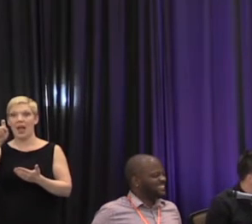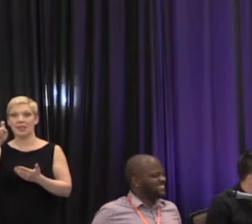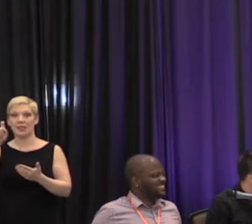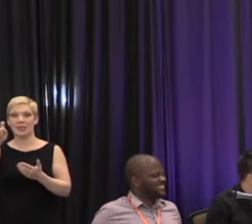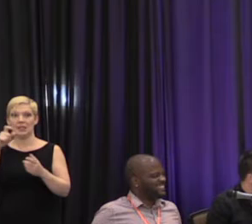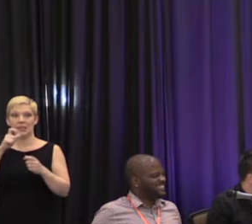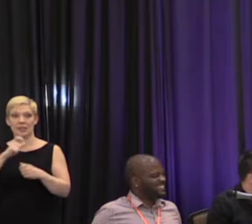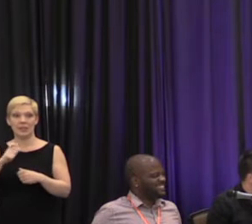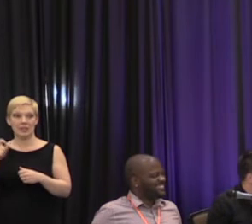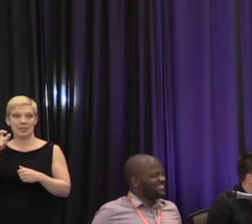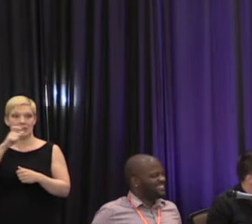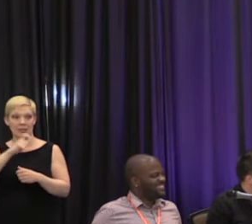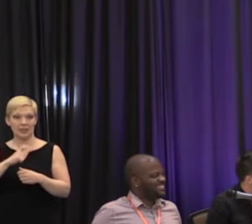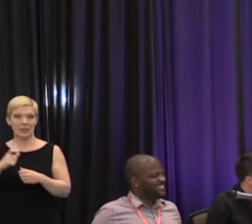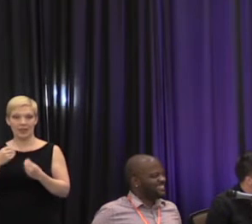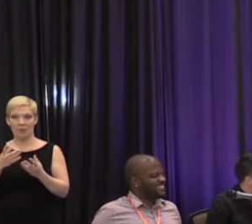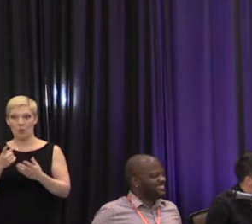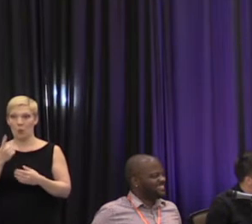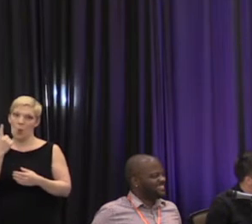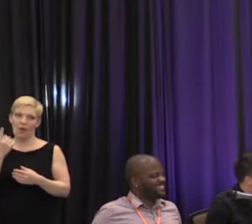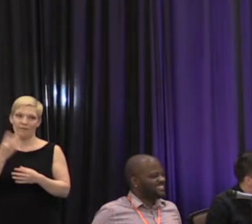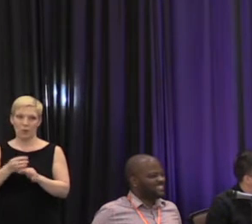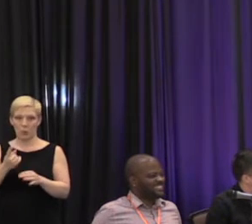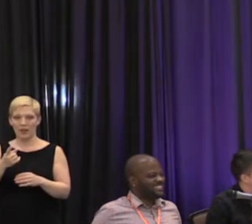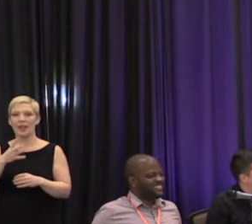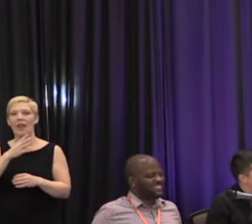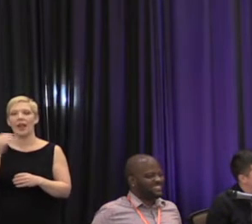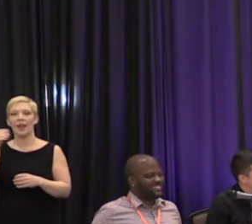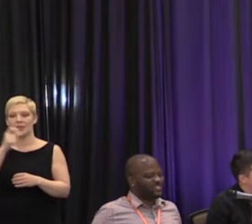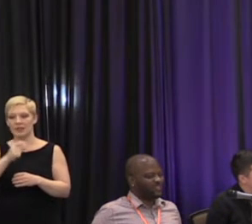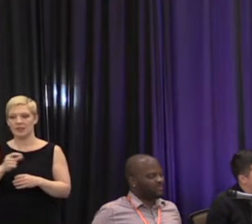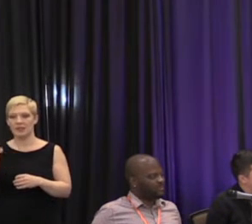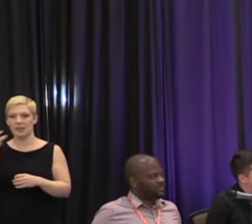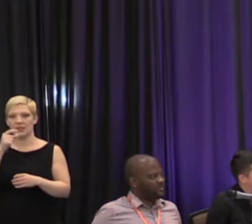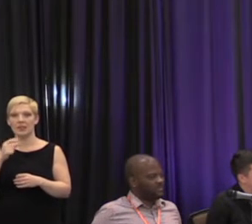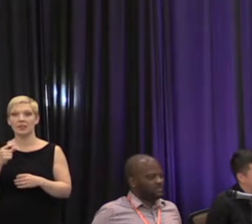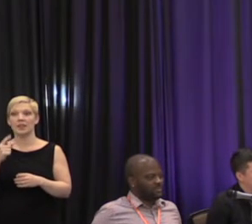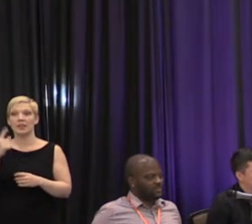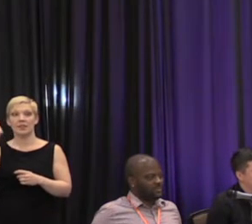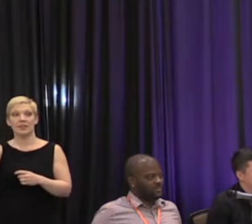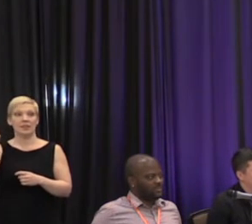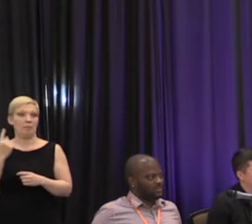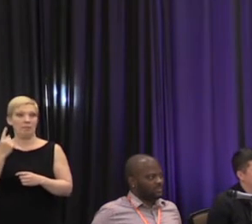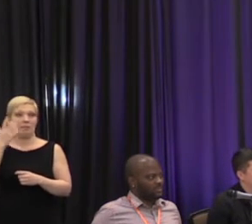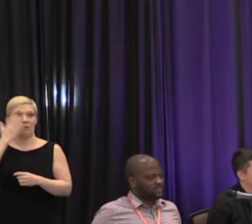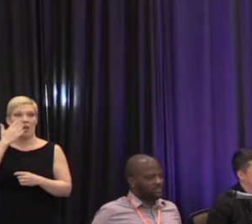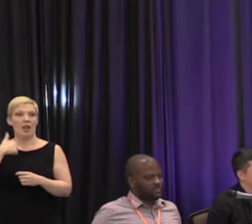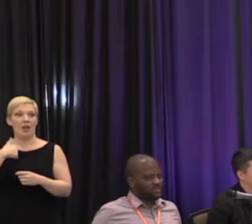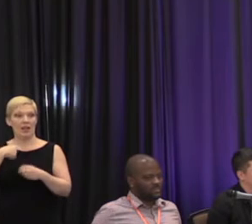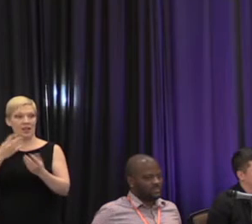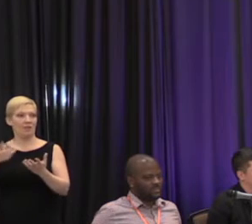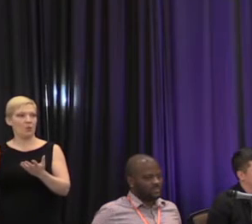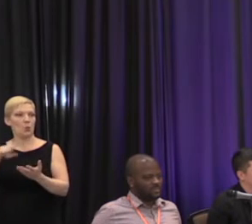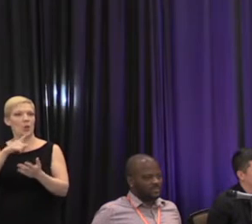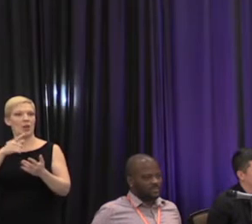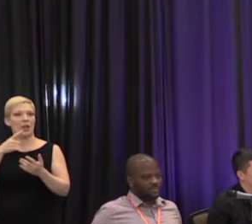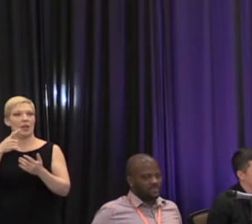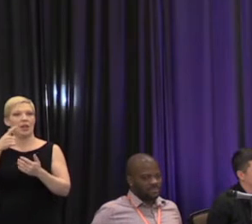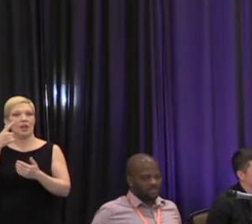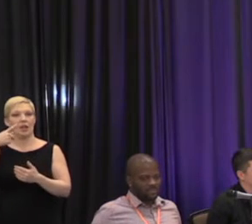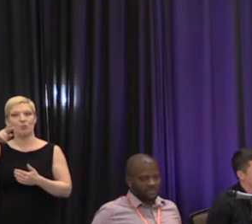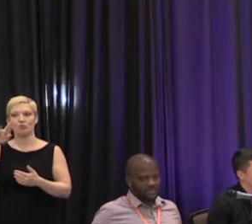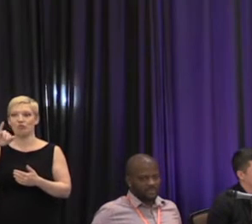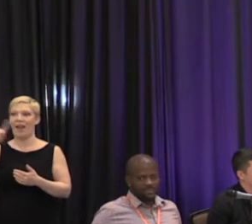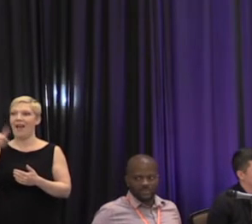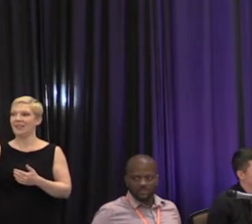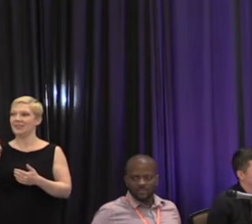you a free one. If you crossed out all 24, step up front so that we can give you a prize.